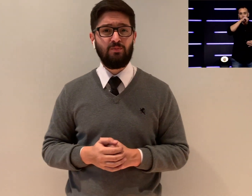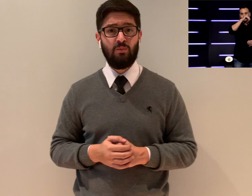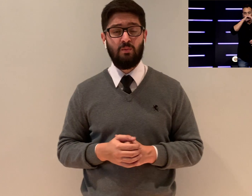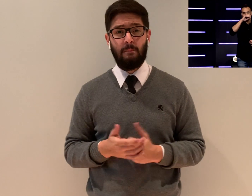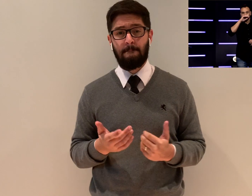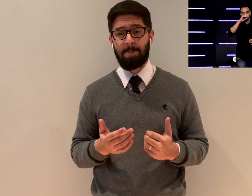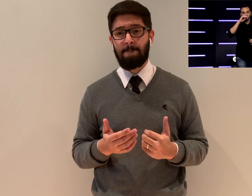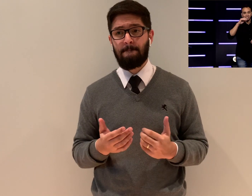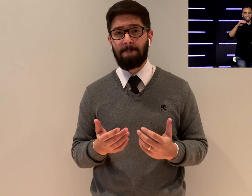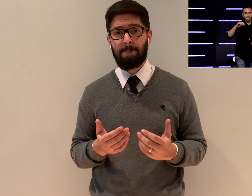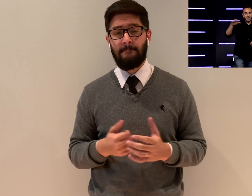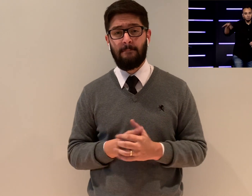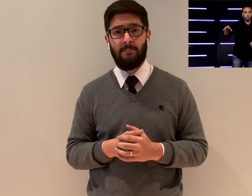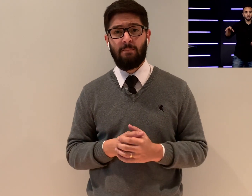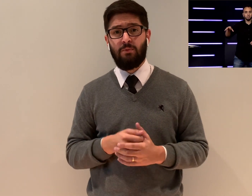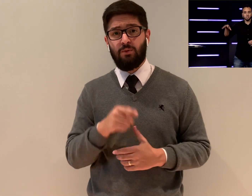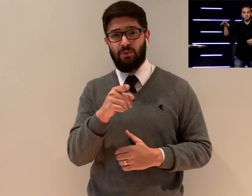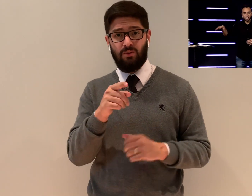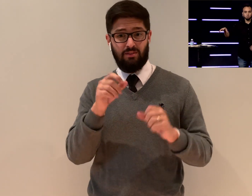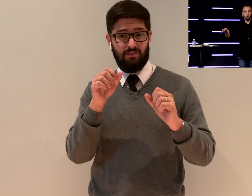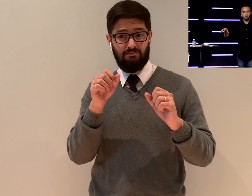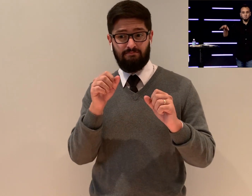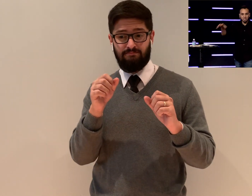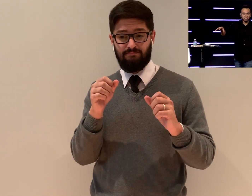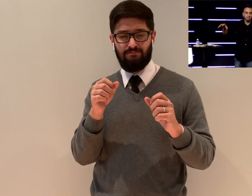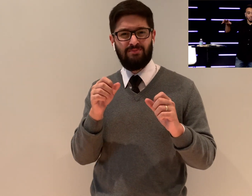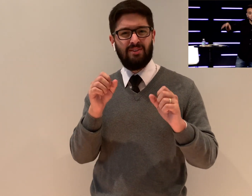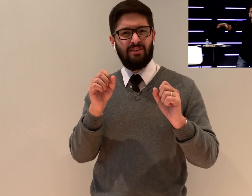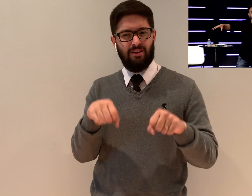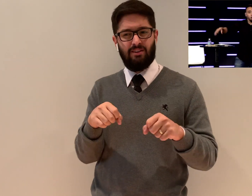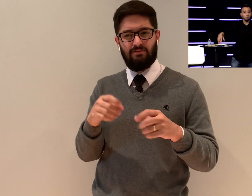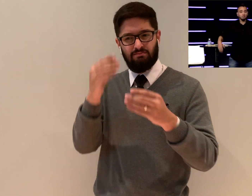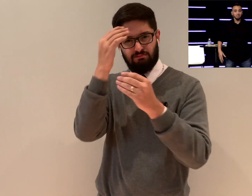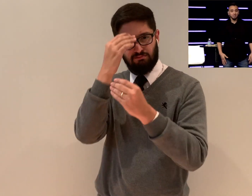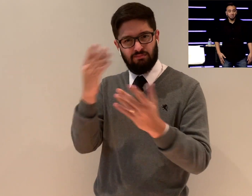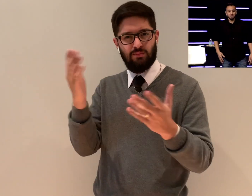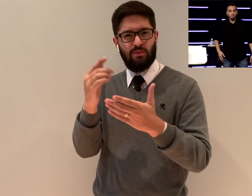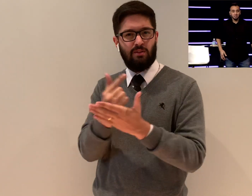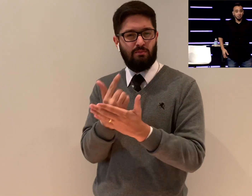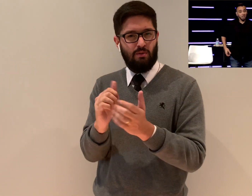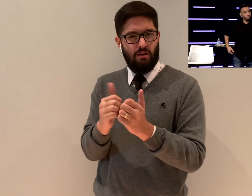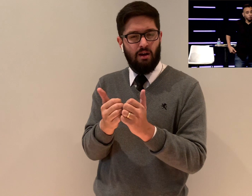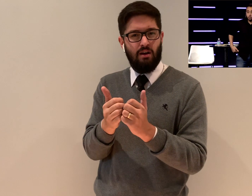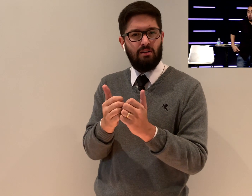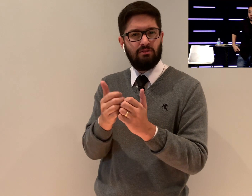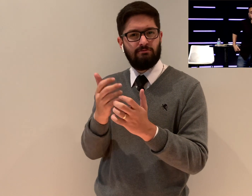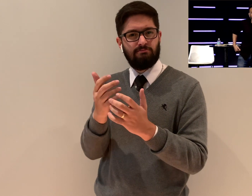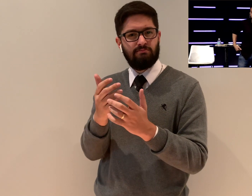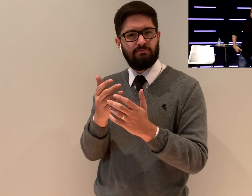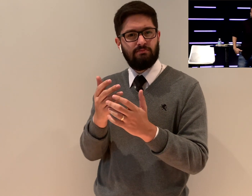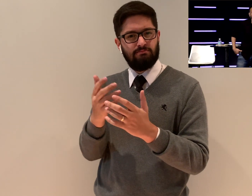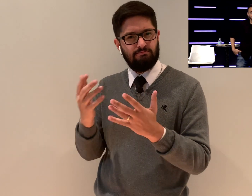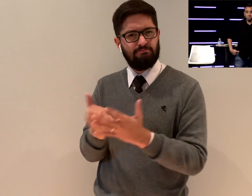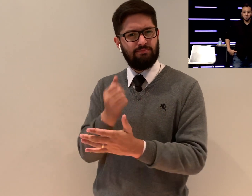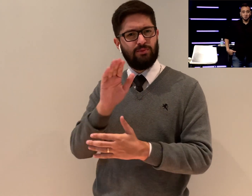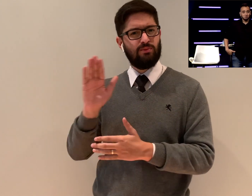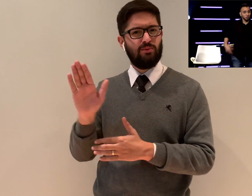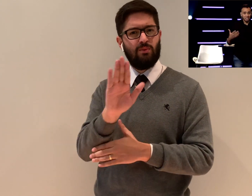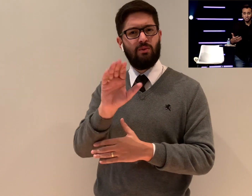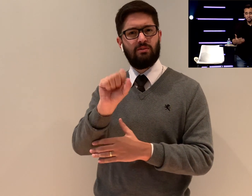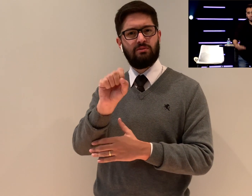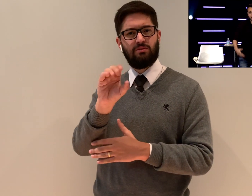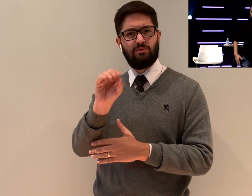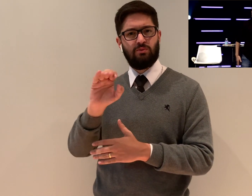can leverage the gospel, the mission at this very moment? Leverage your social media